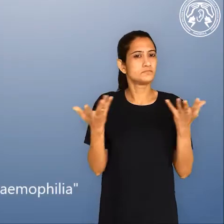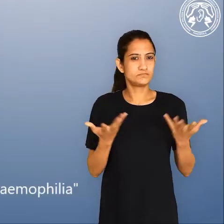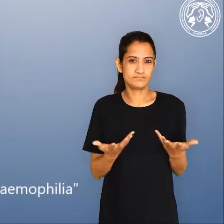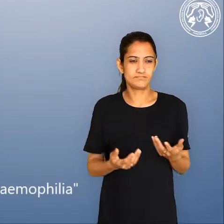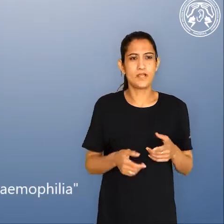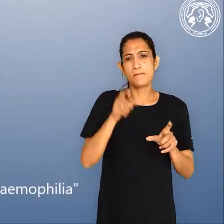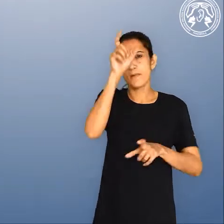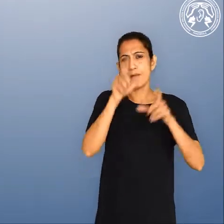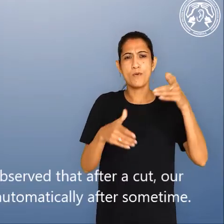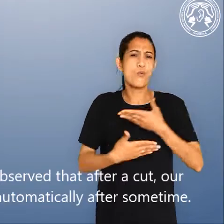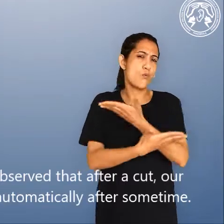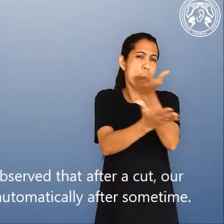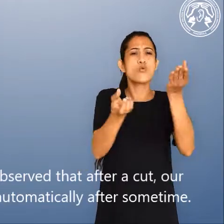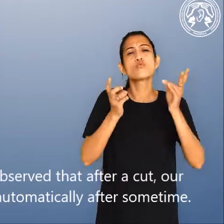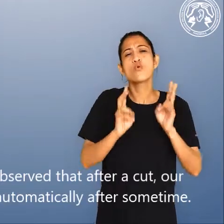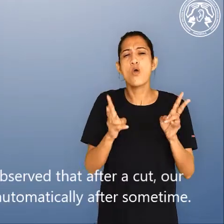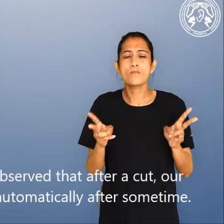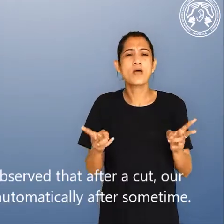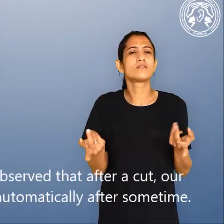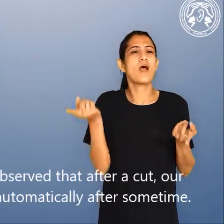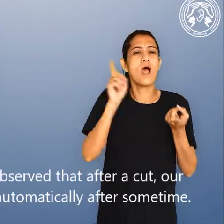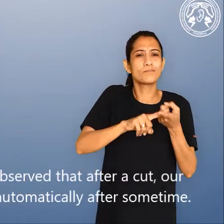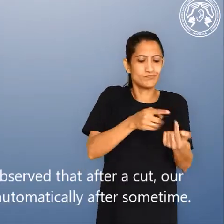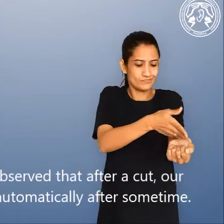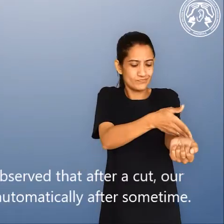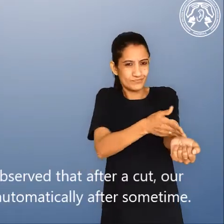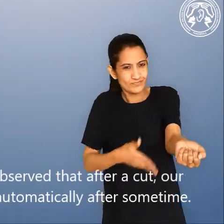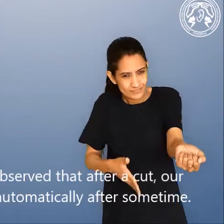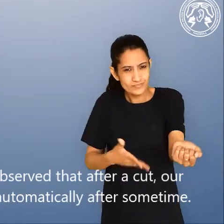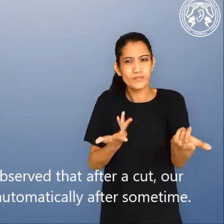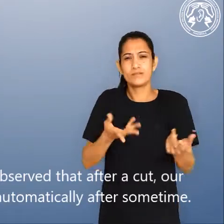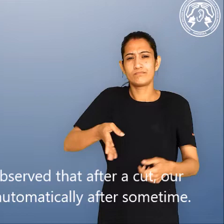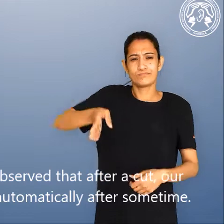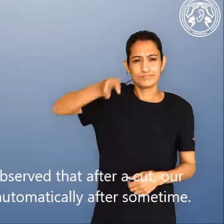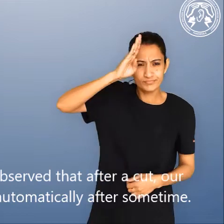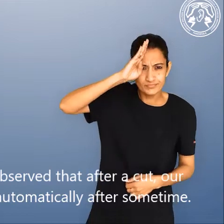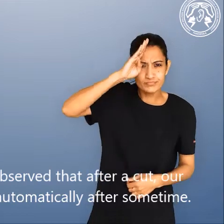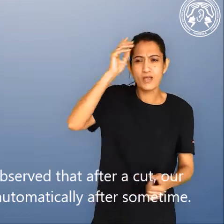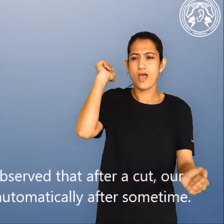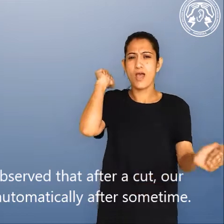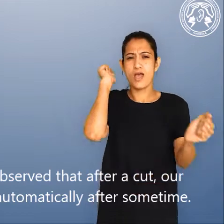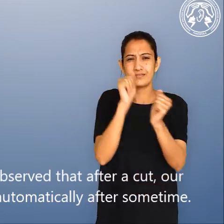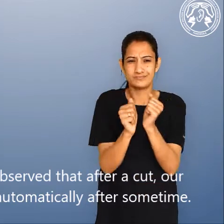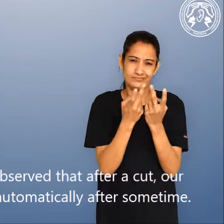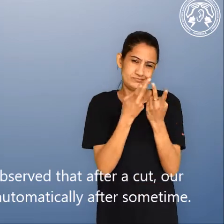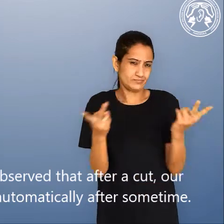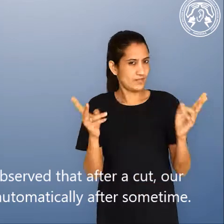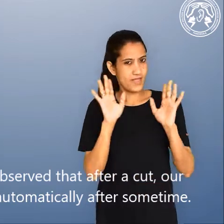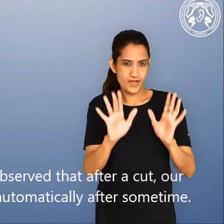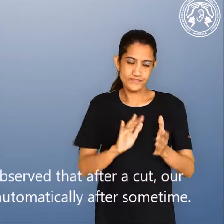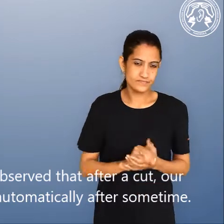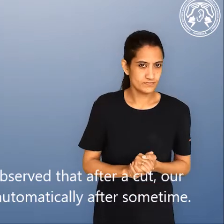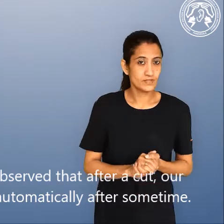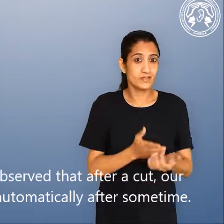First, haemophilia. You all might have observed that after a cut, our blood starts